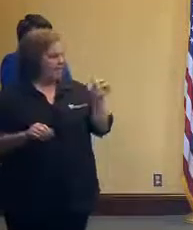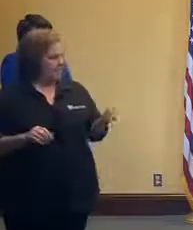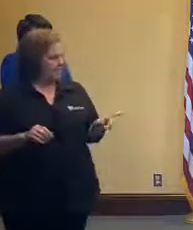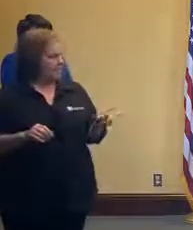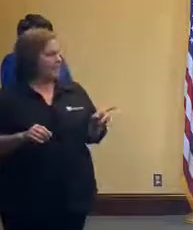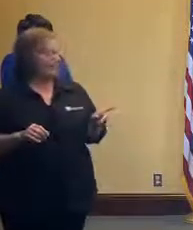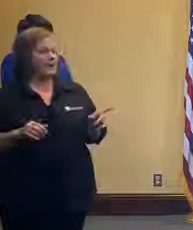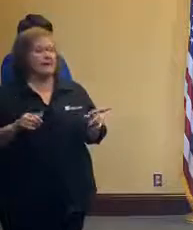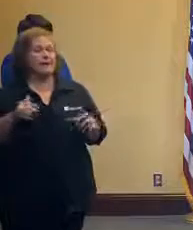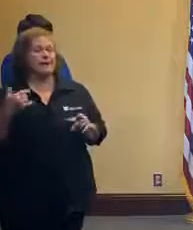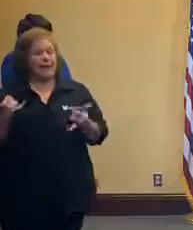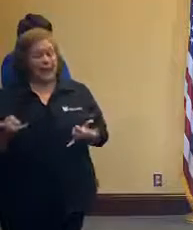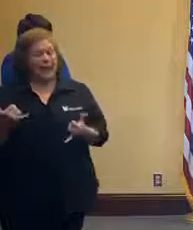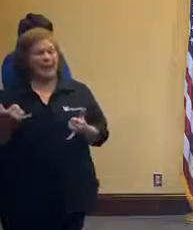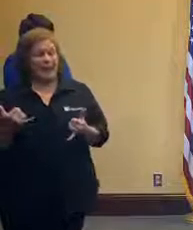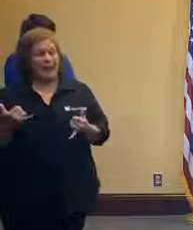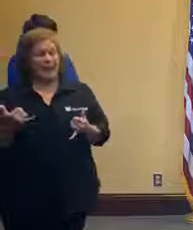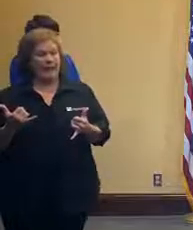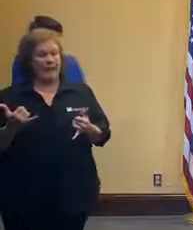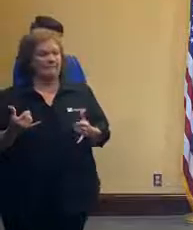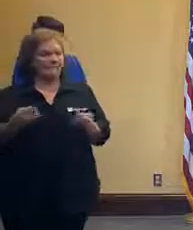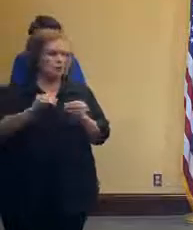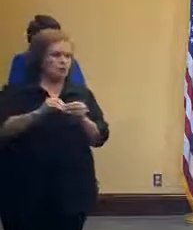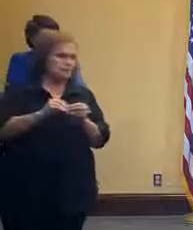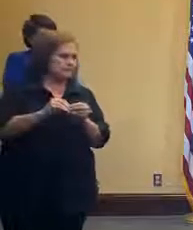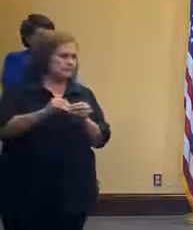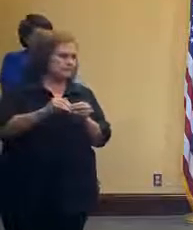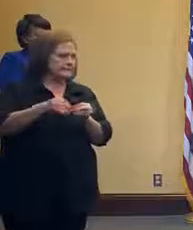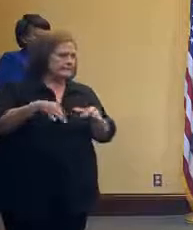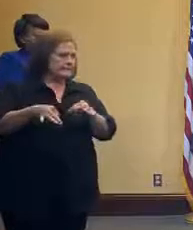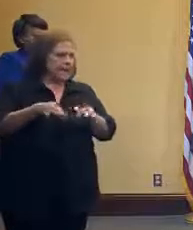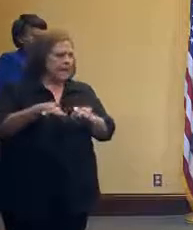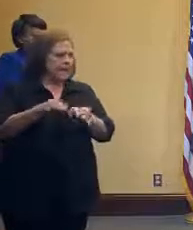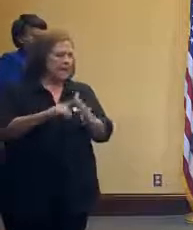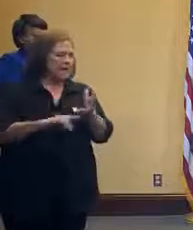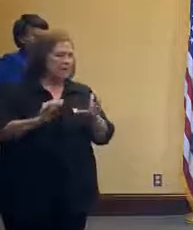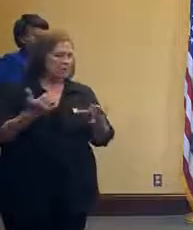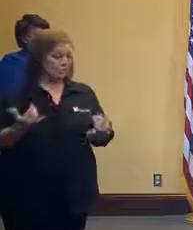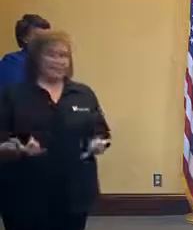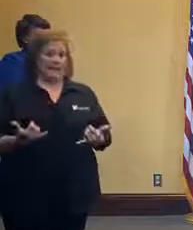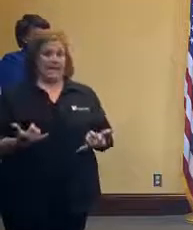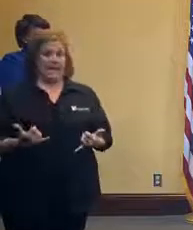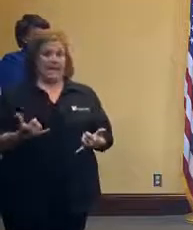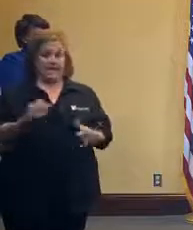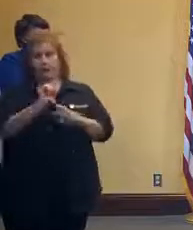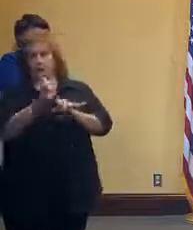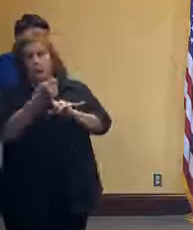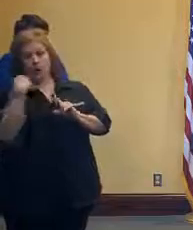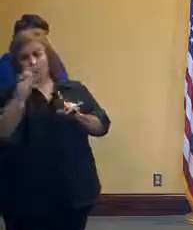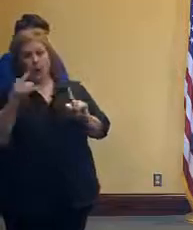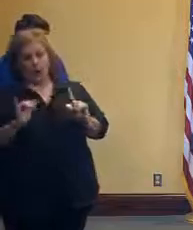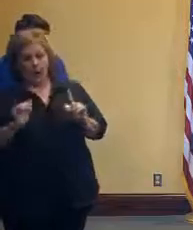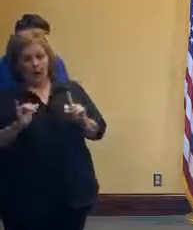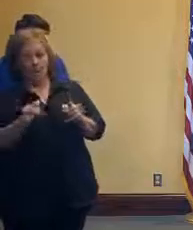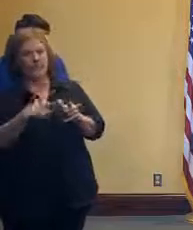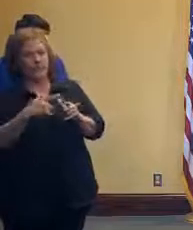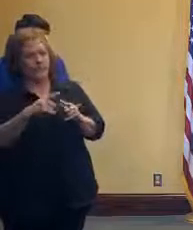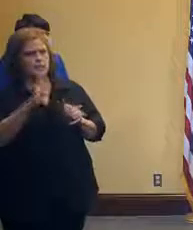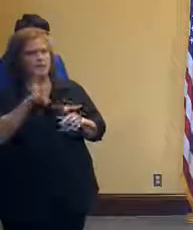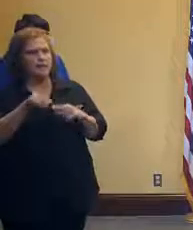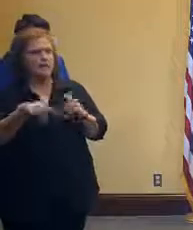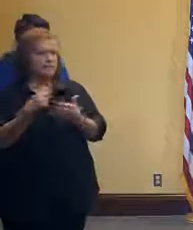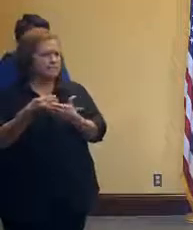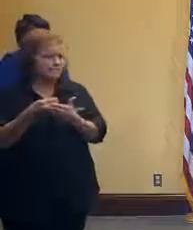And now I'll dive a little bit more into the fiscal scenarios on where we are today, and then open it up for questions. I'll get into the budget reduction